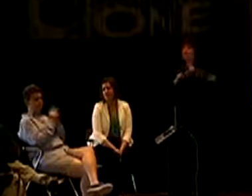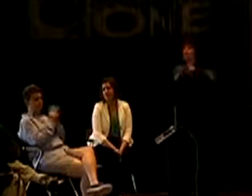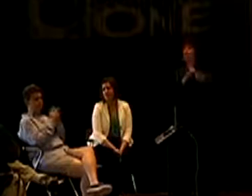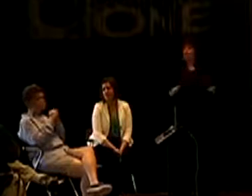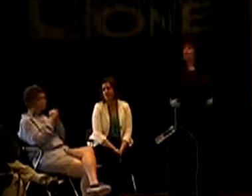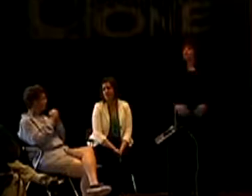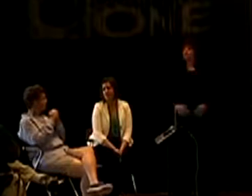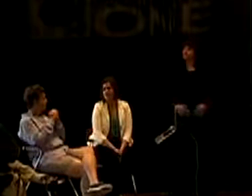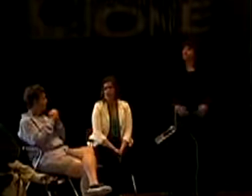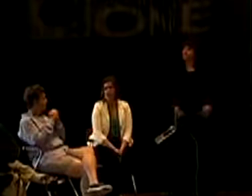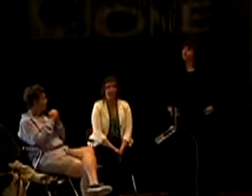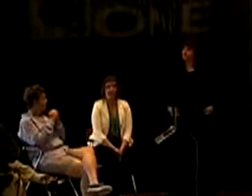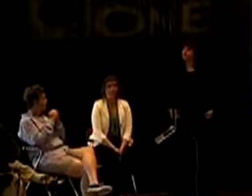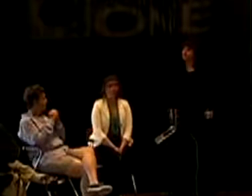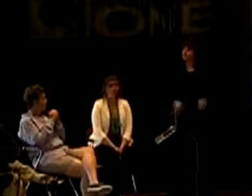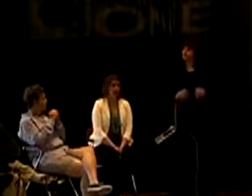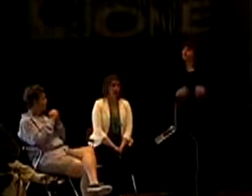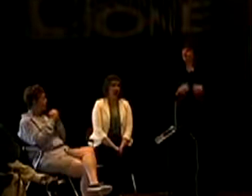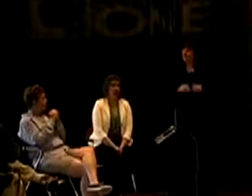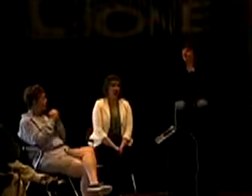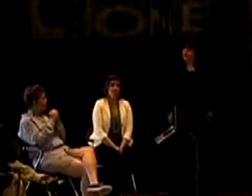message, if any, would you give to them?